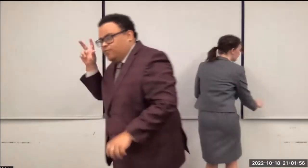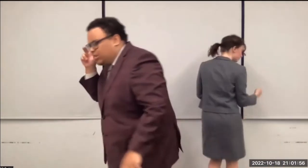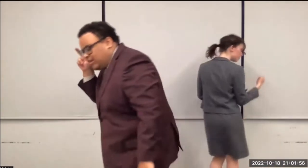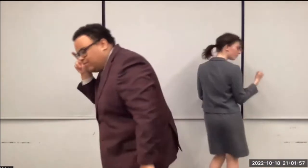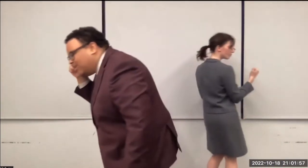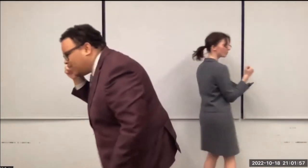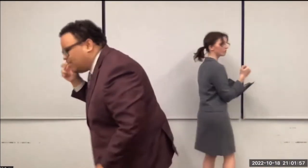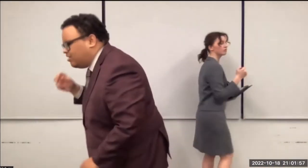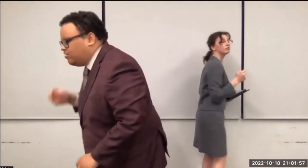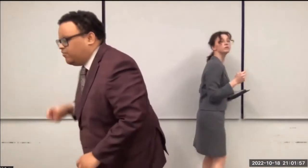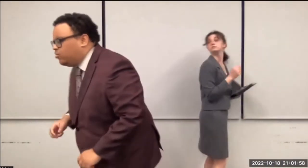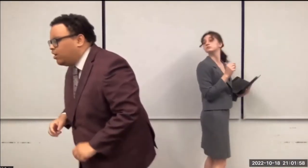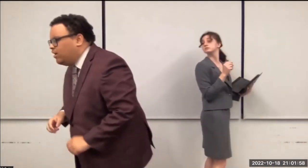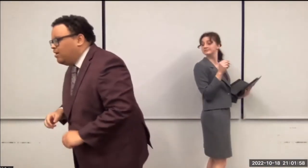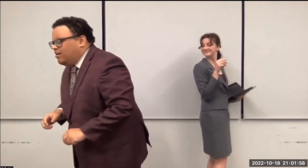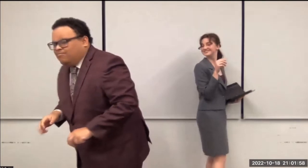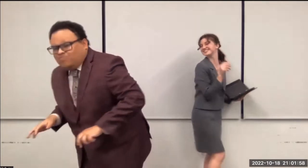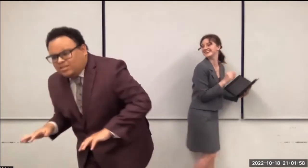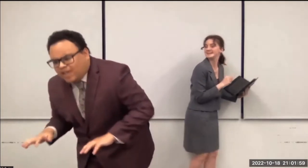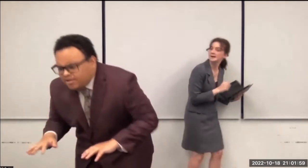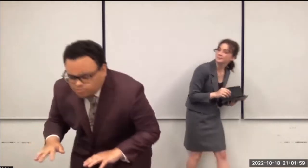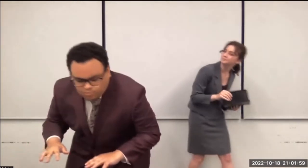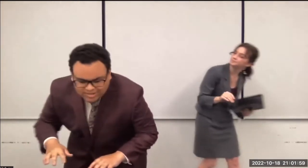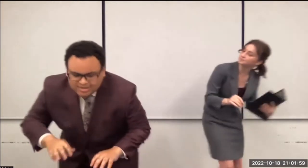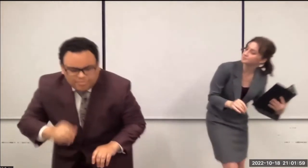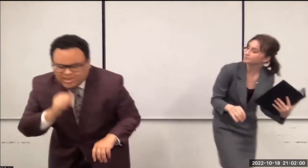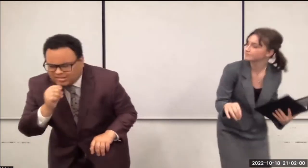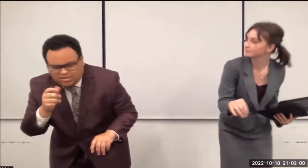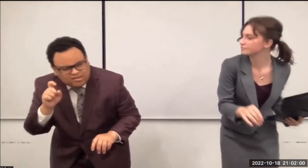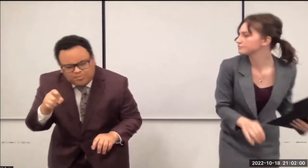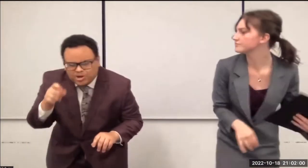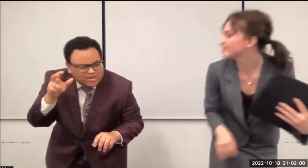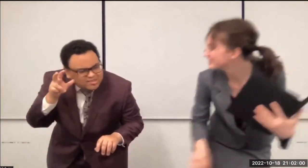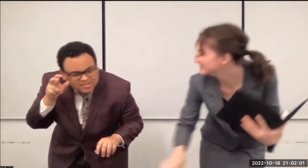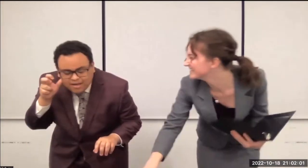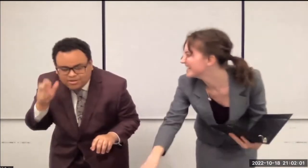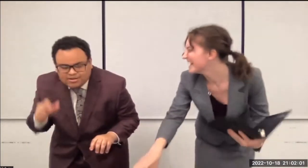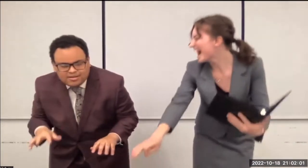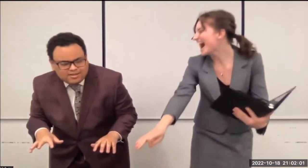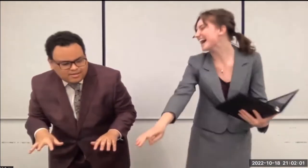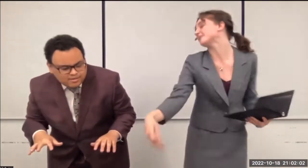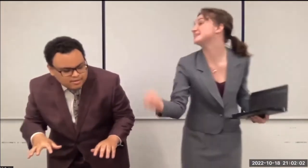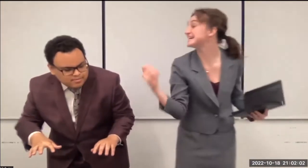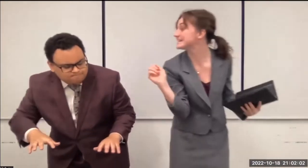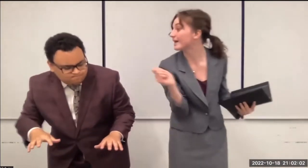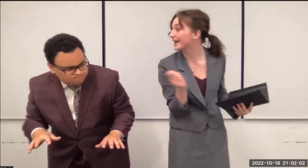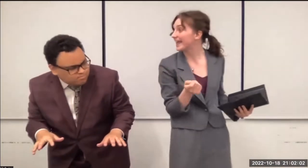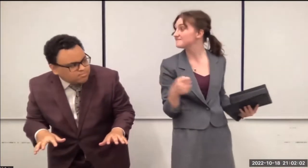footsteps make against the floor. The diner wasn't a place to experience sound. Hi, I'm Daisy. What can I get for you?